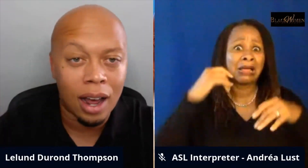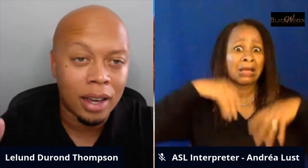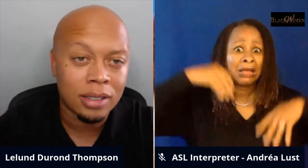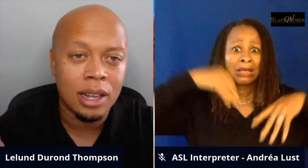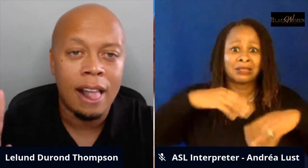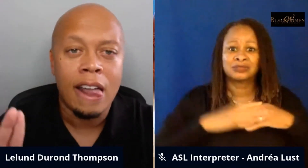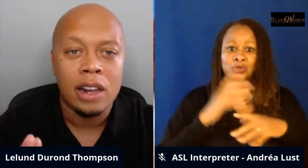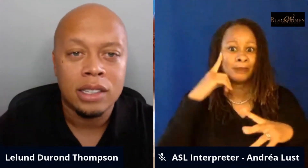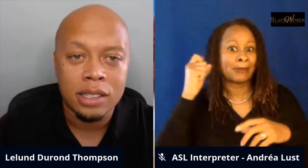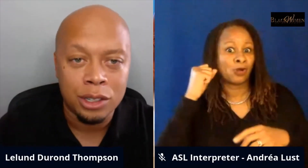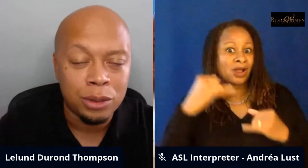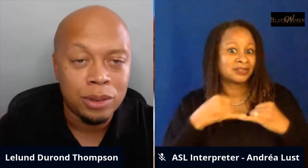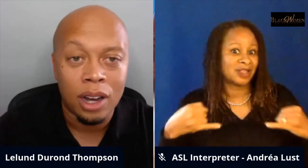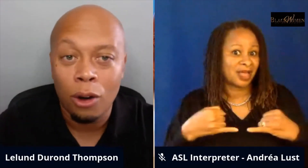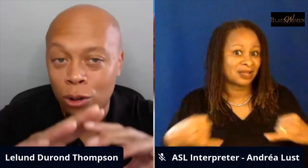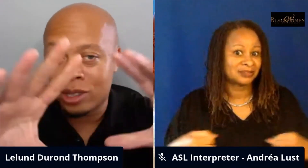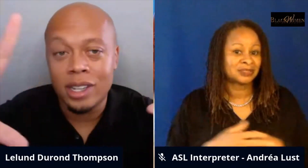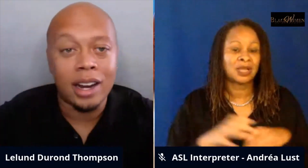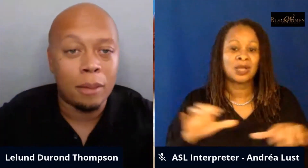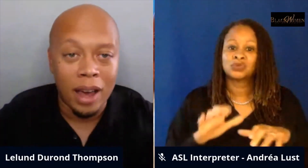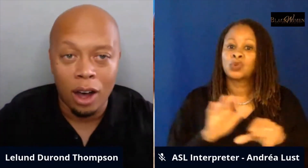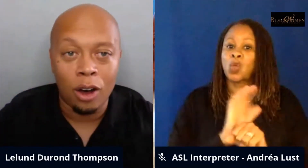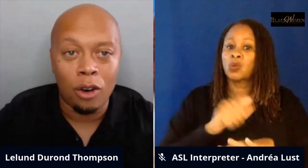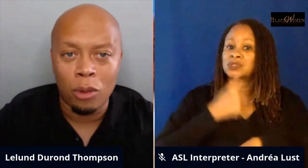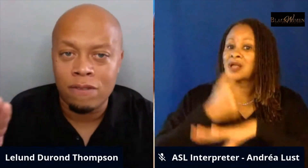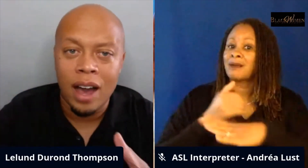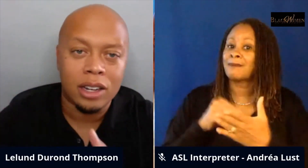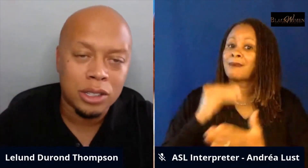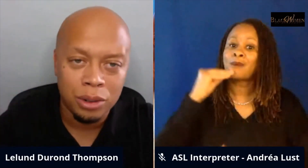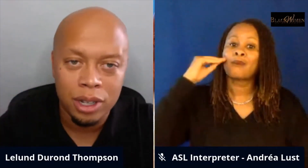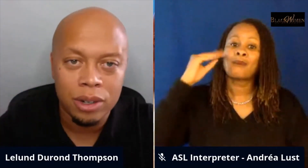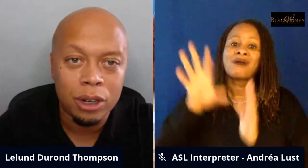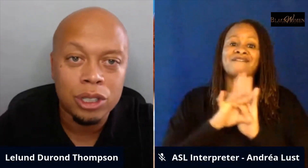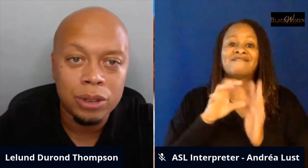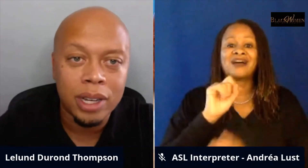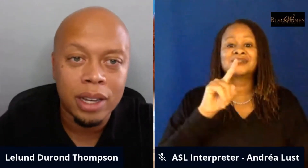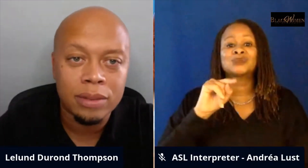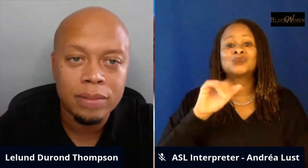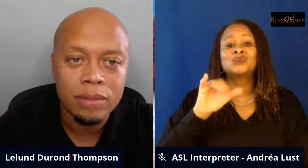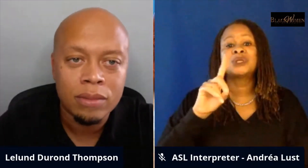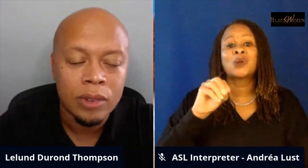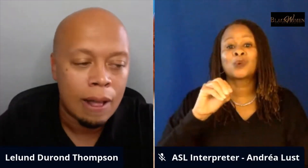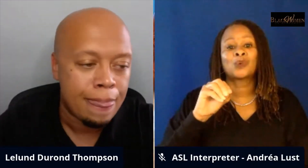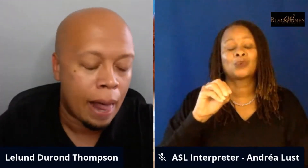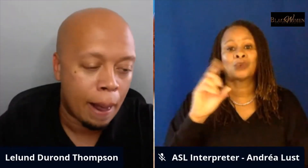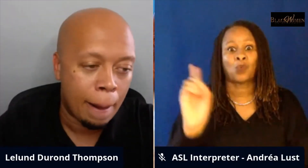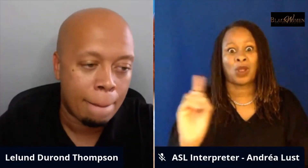memorize lines, do the whole setup at home, or find a studio to go shoot in.